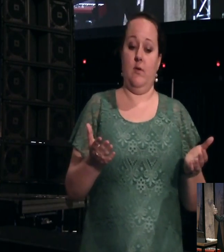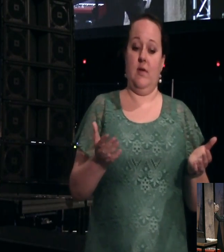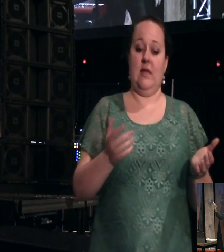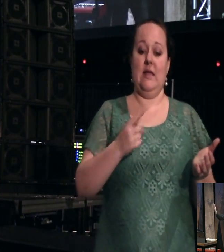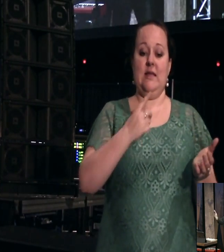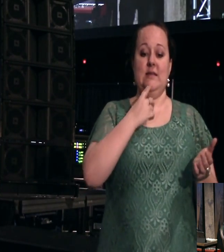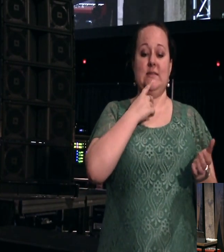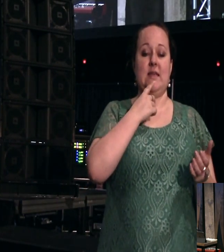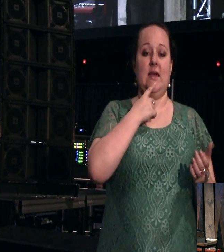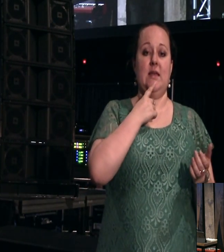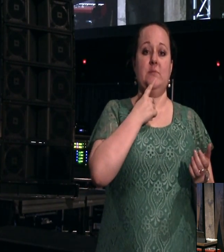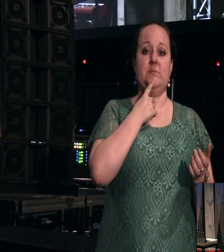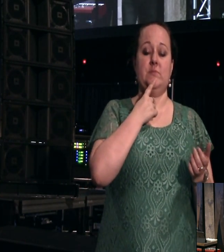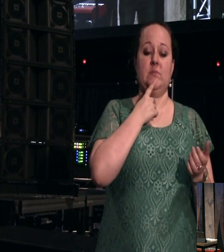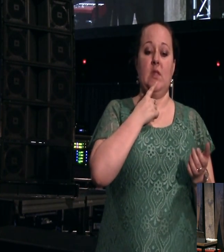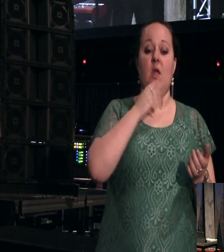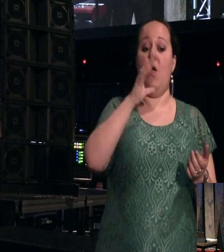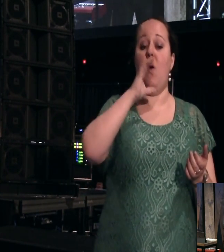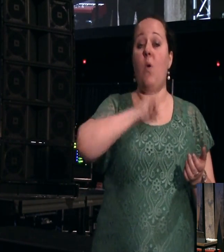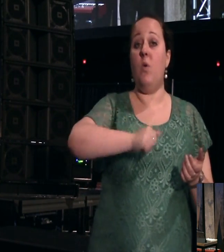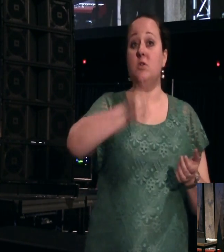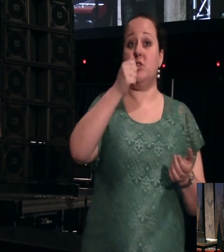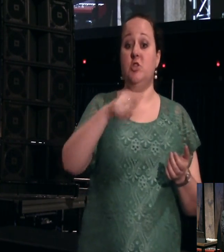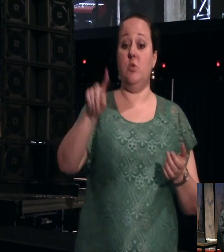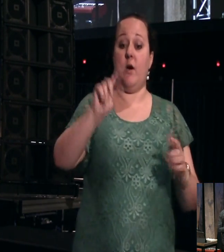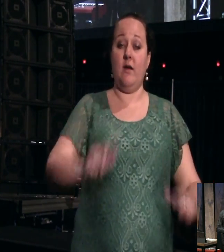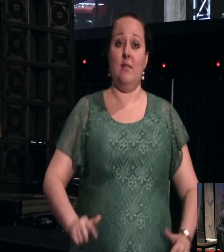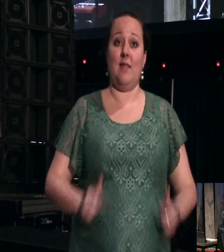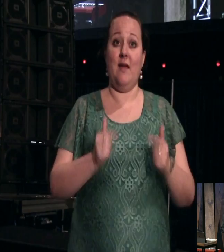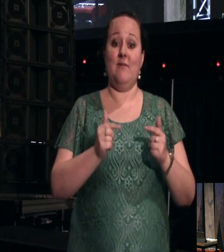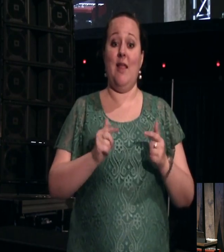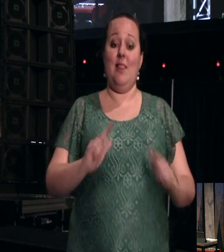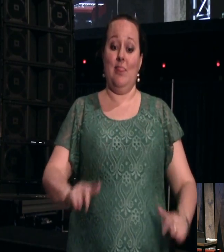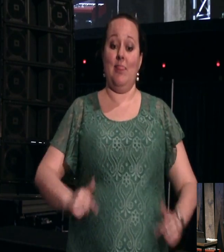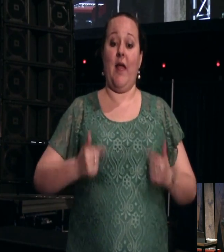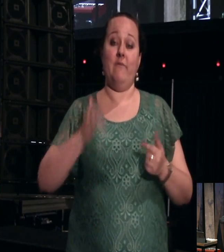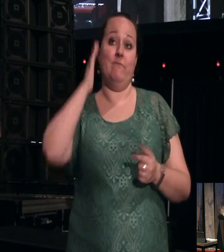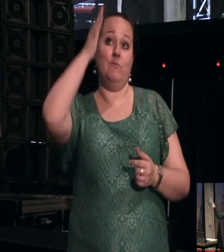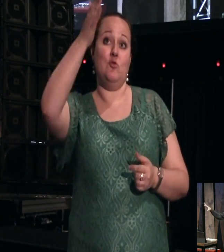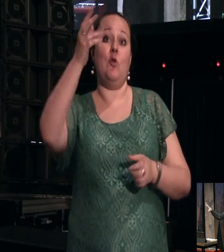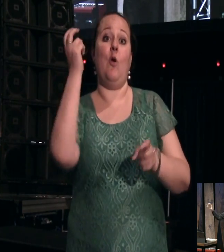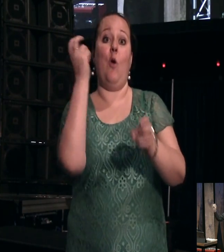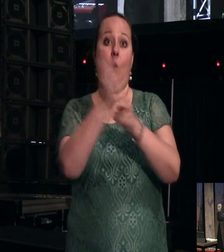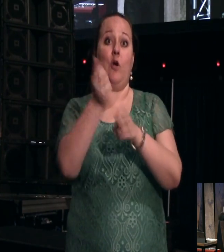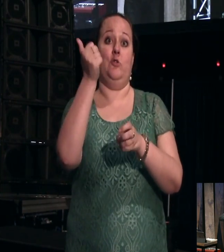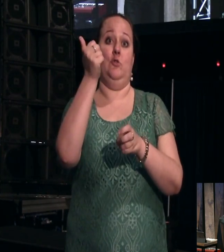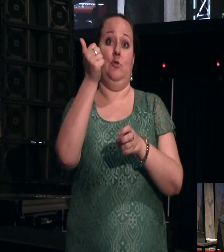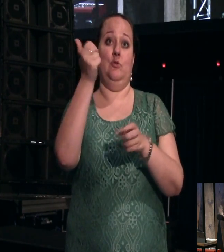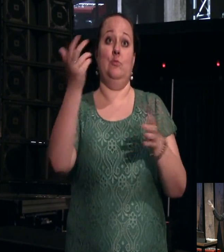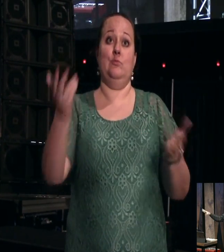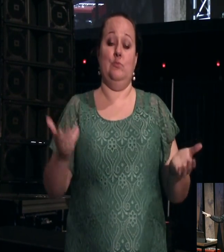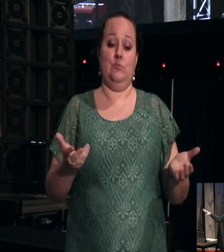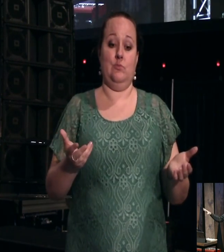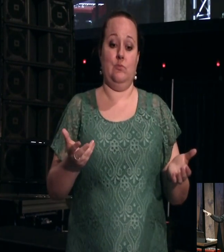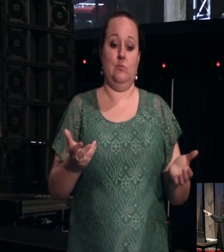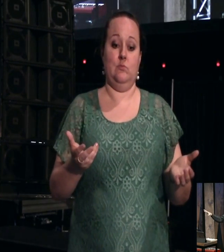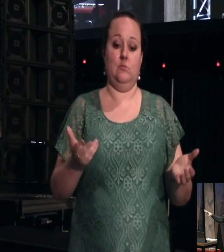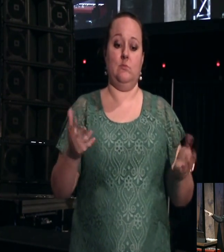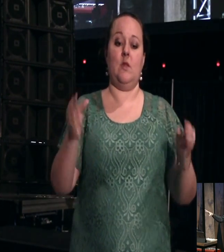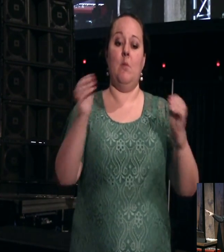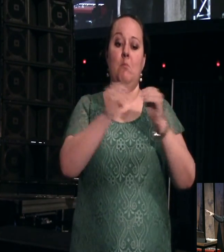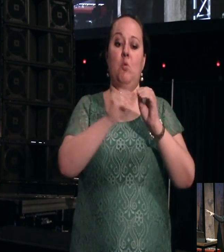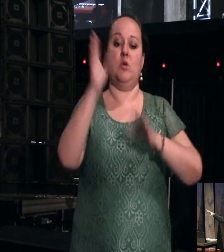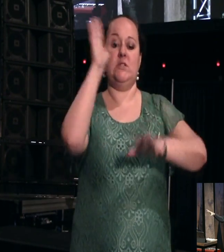what happens as we get old. So here what he is saying is, you know what? The older you get in life, the harder life